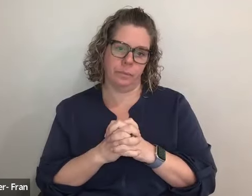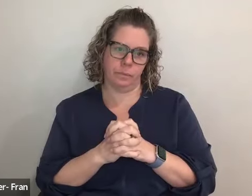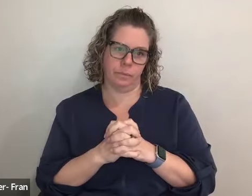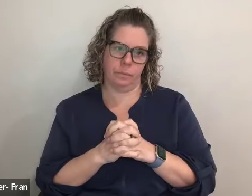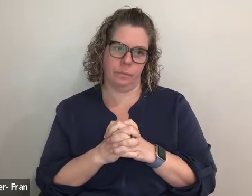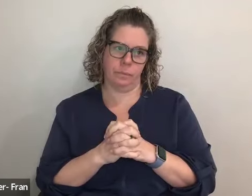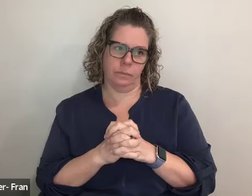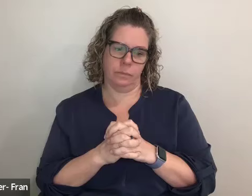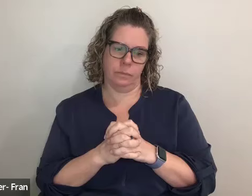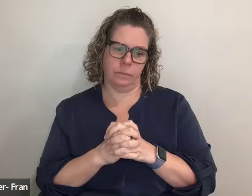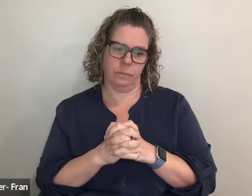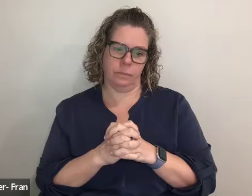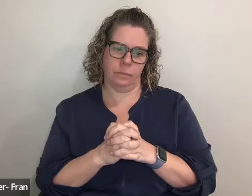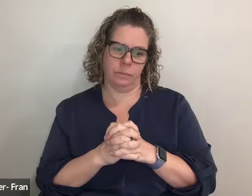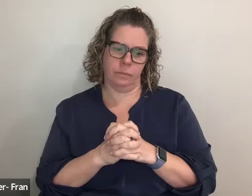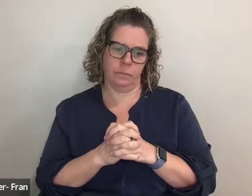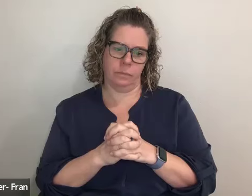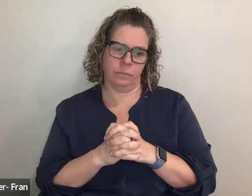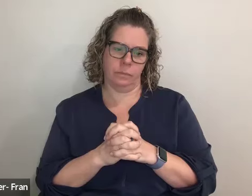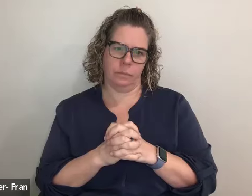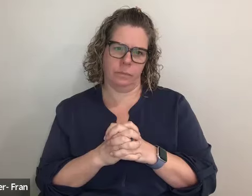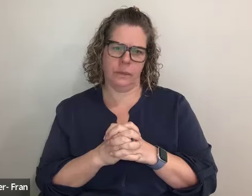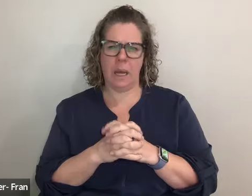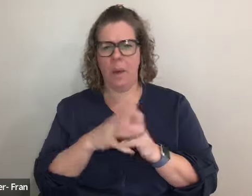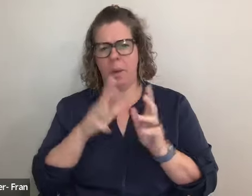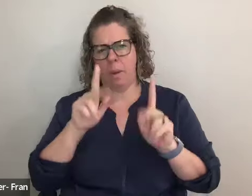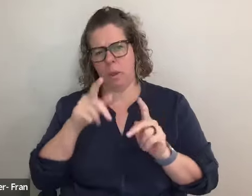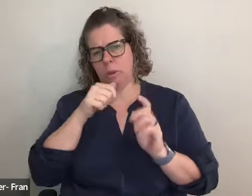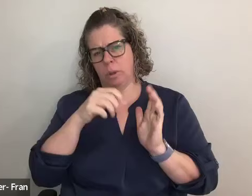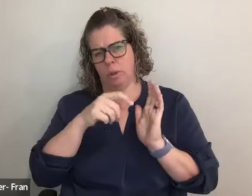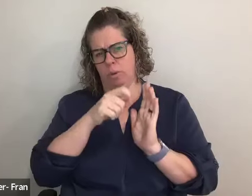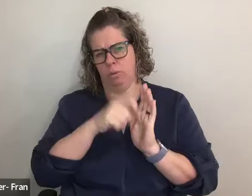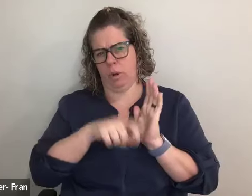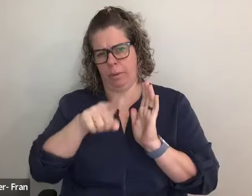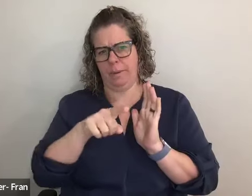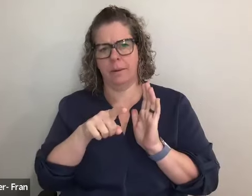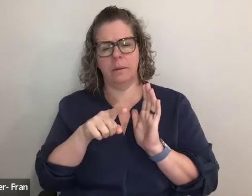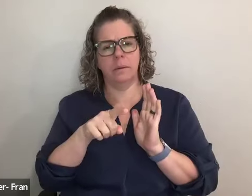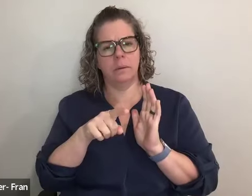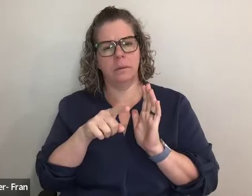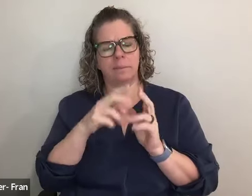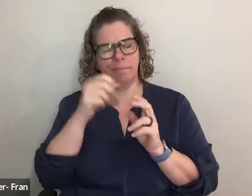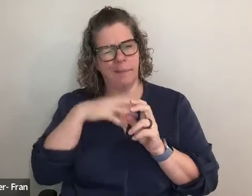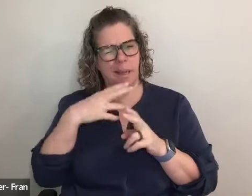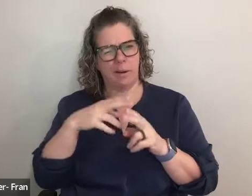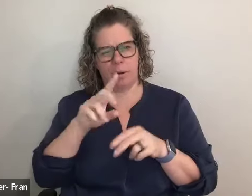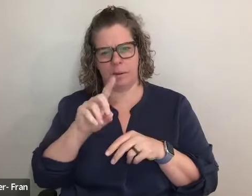Dan Siegel, I think is the name that I'm trying to remember right now, has a great example of the hand model. And so what it looks like to flip